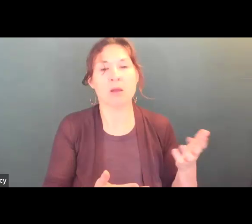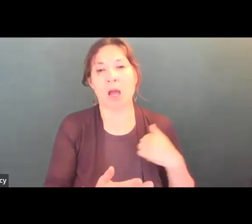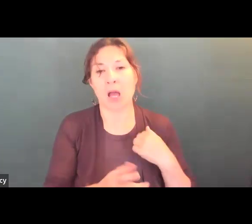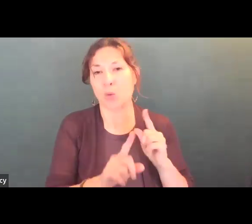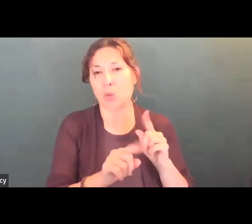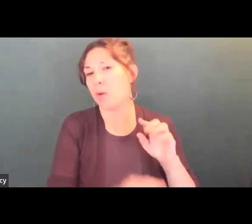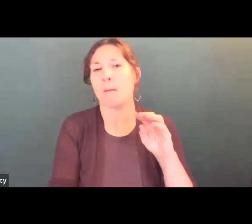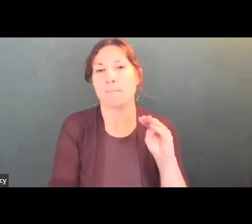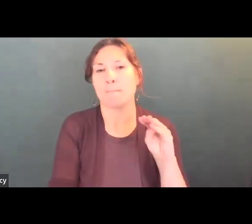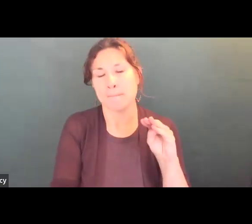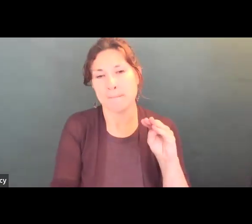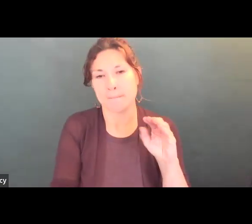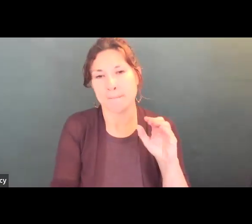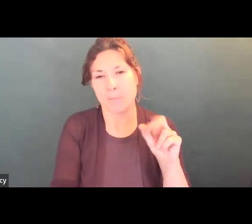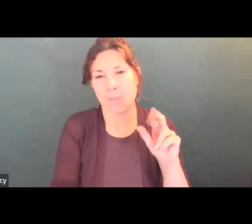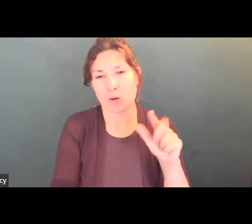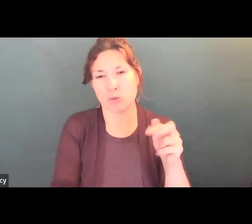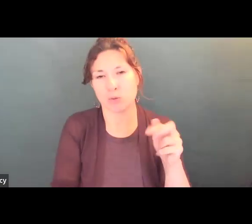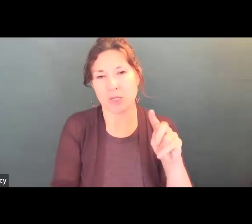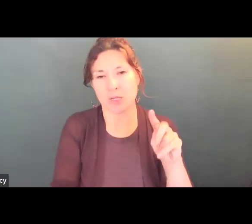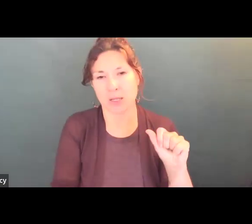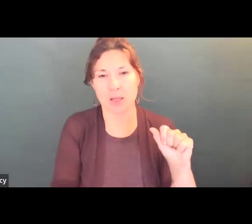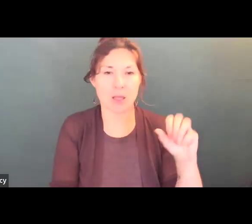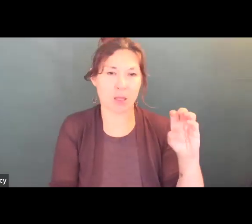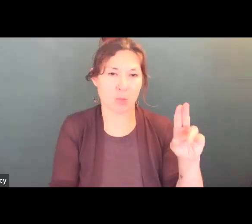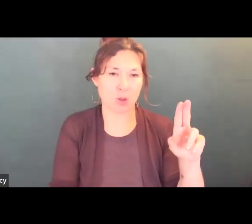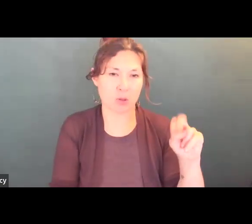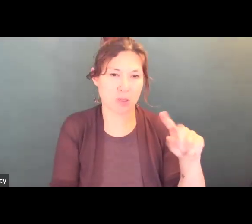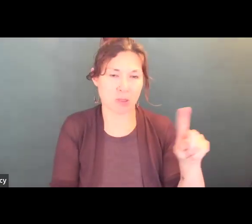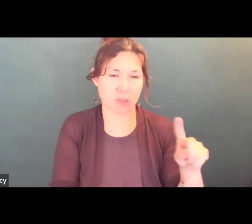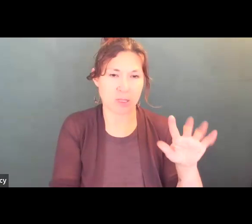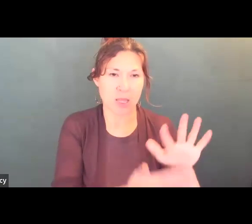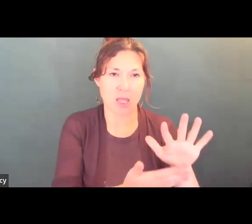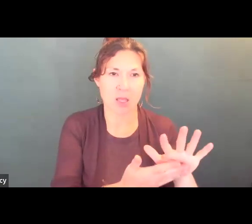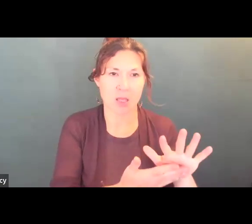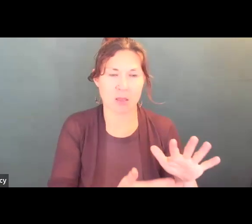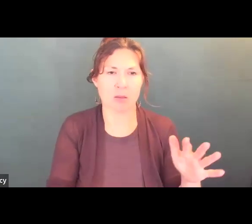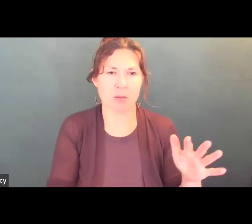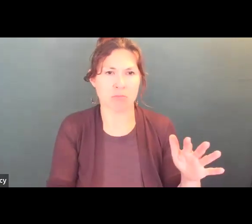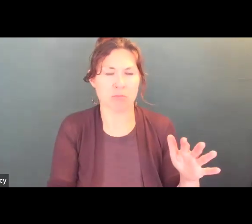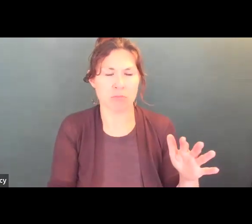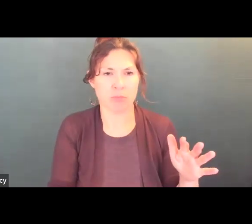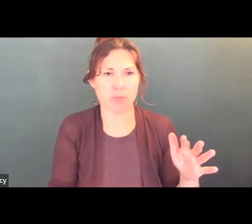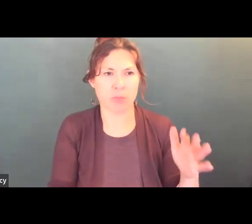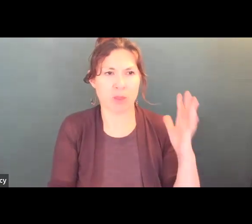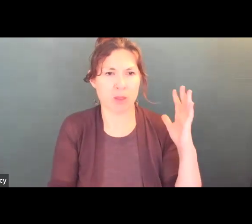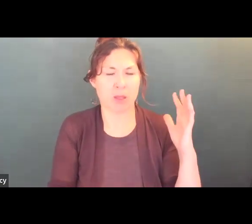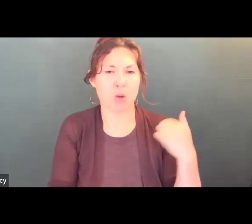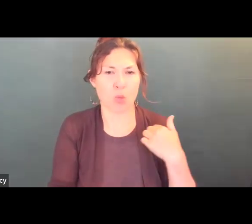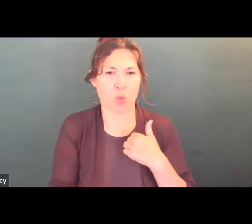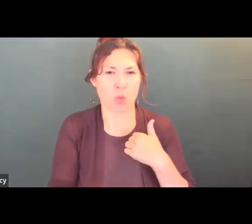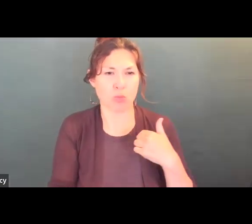Academy. And we were at BPS one point, and we live near the White